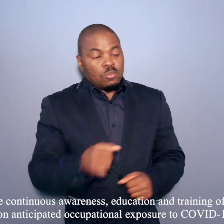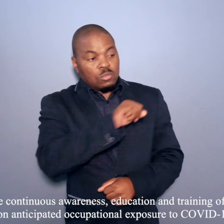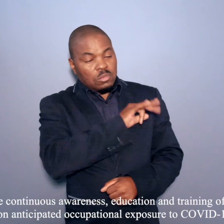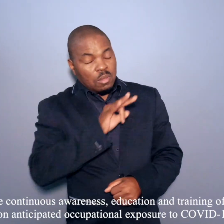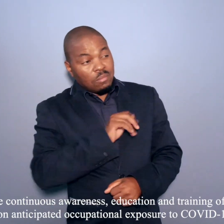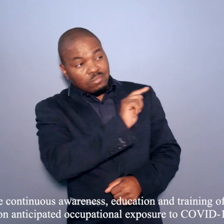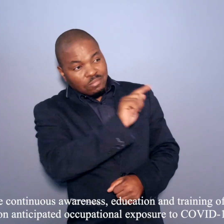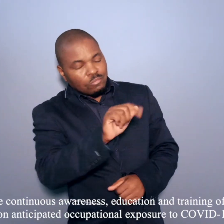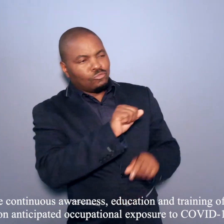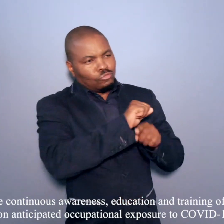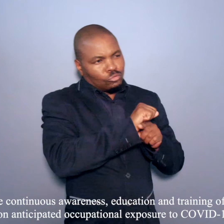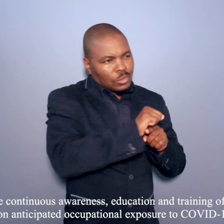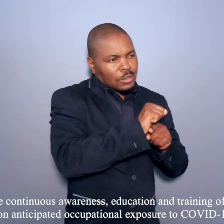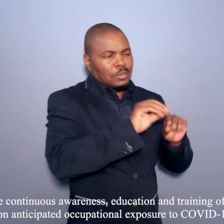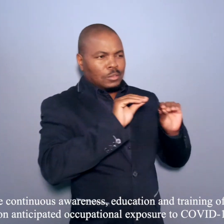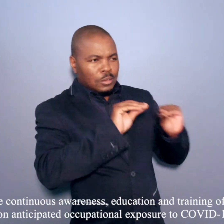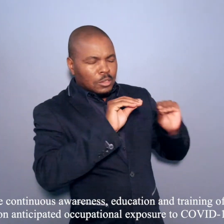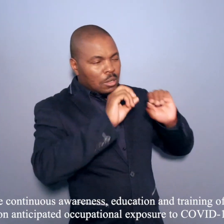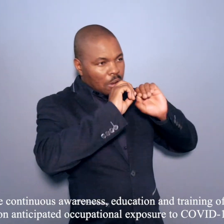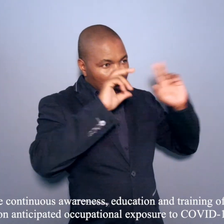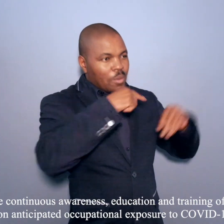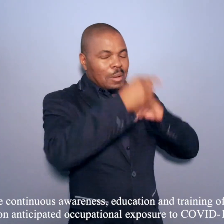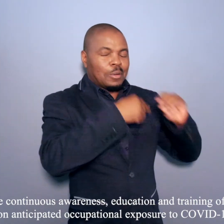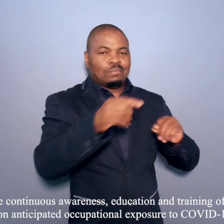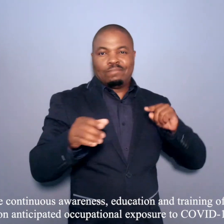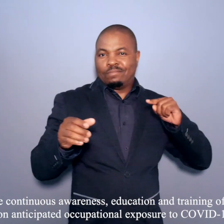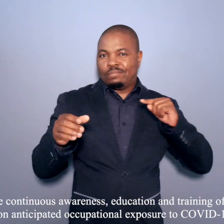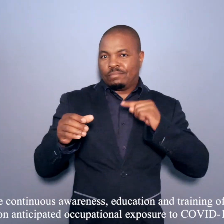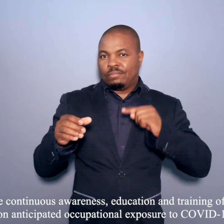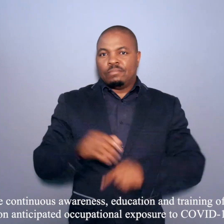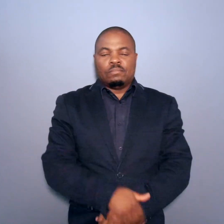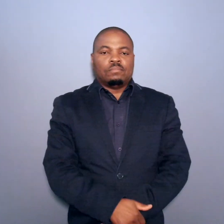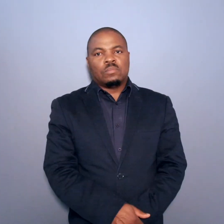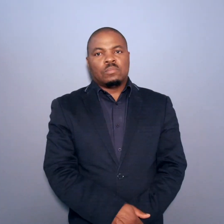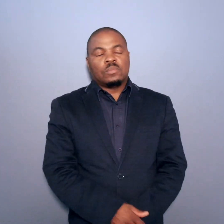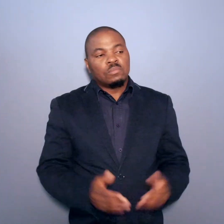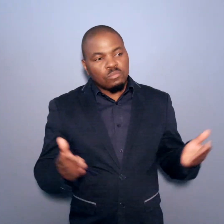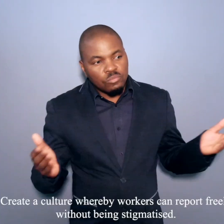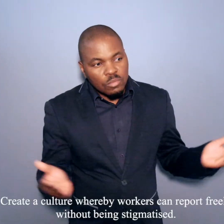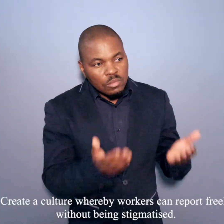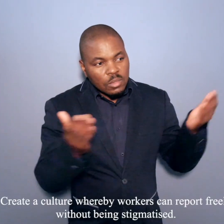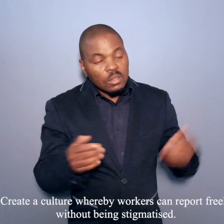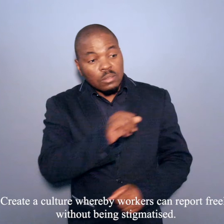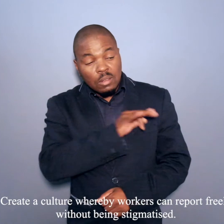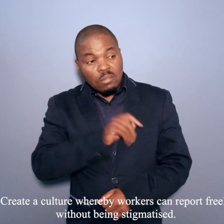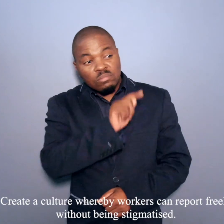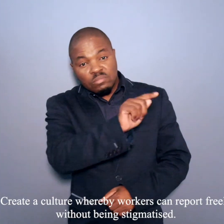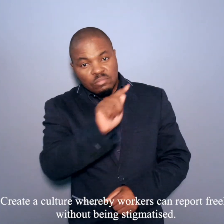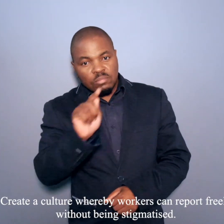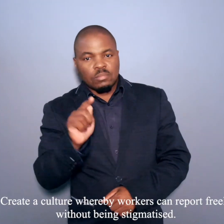Provide continuous awareness, education, and training of workers on anticipated occupational exposure to